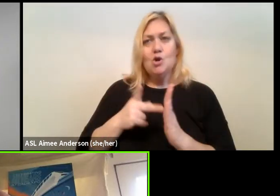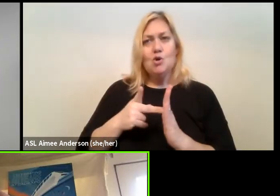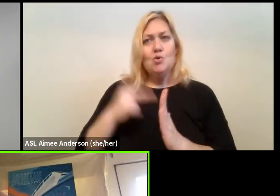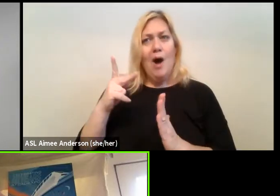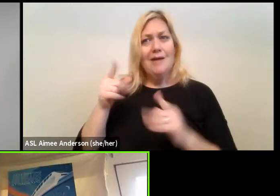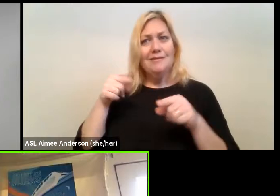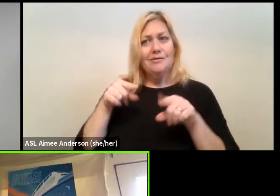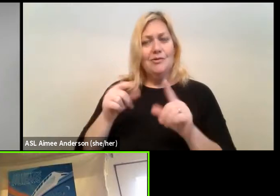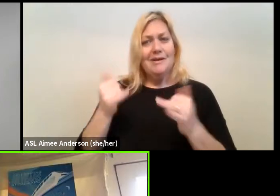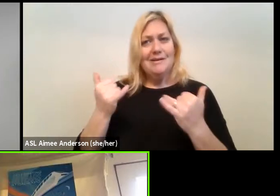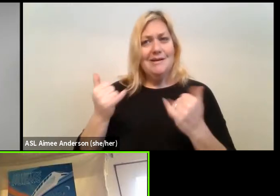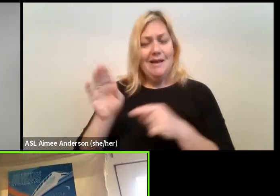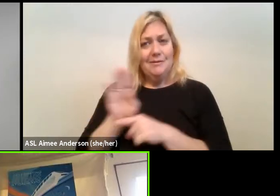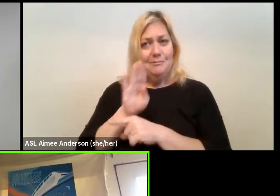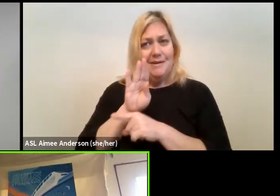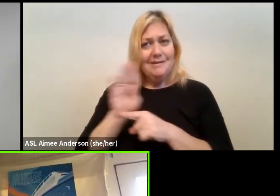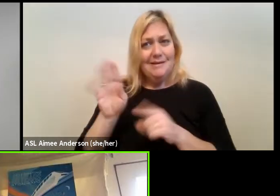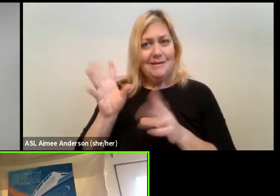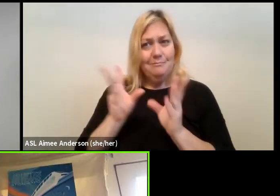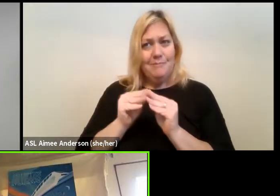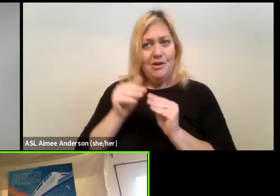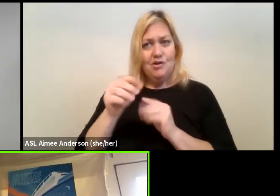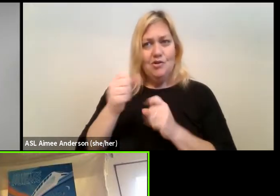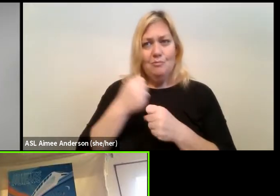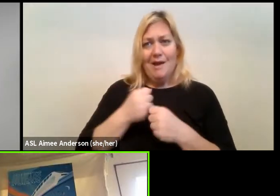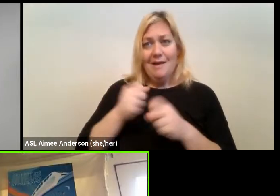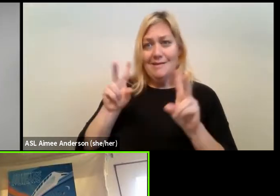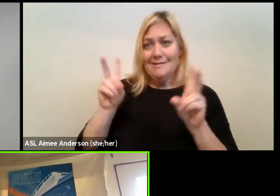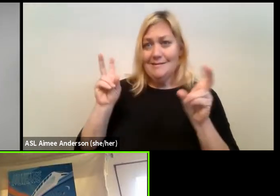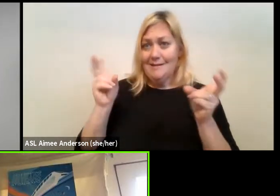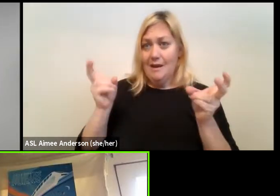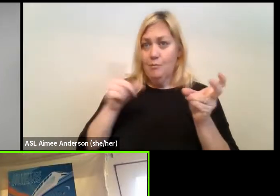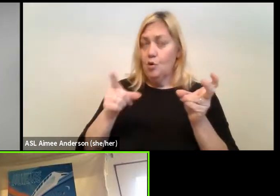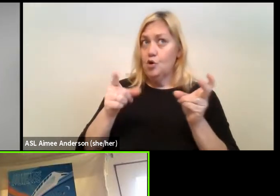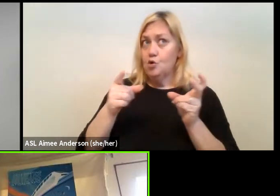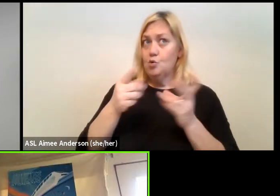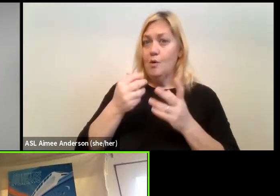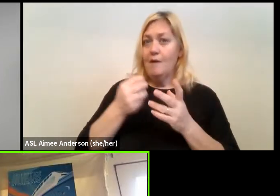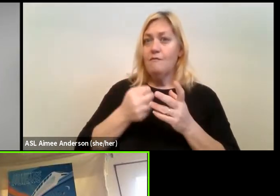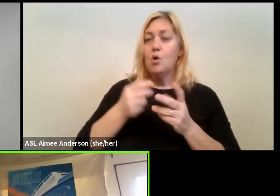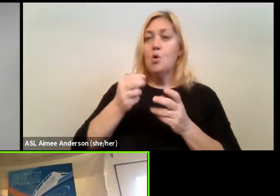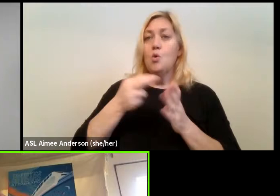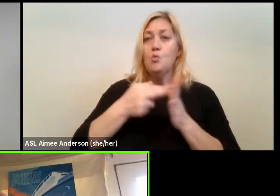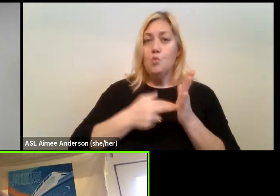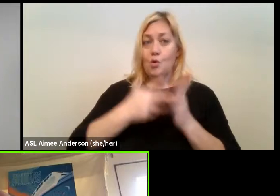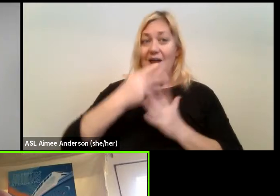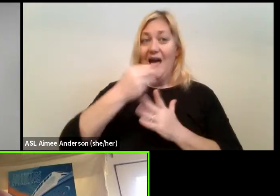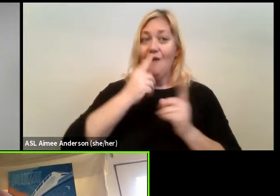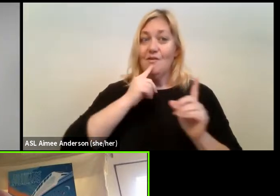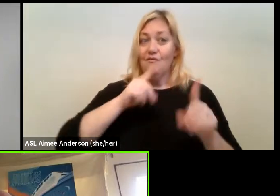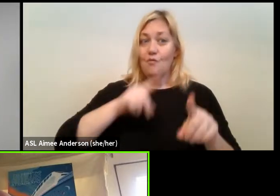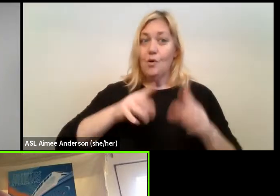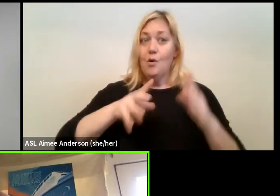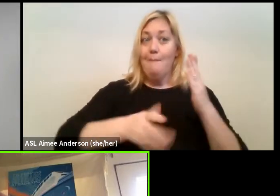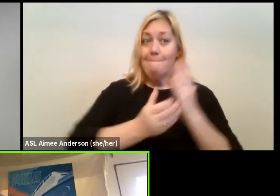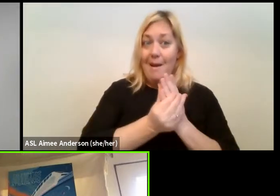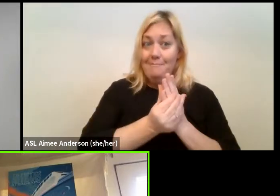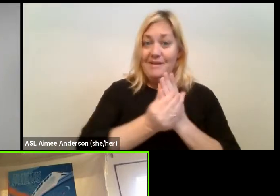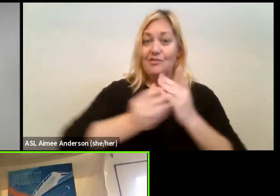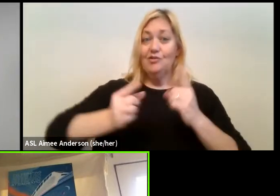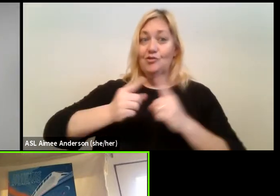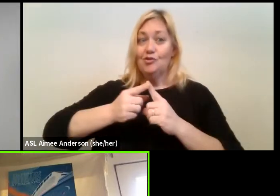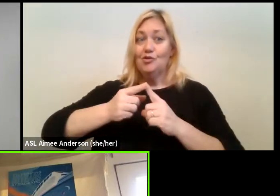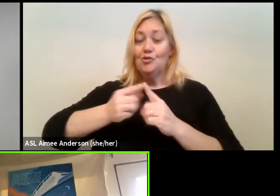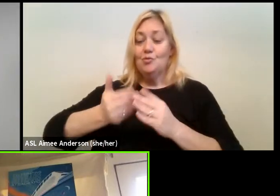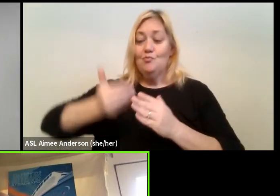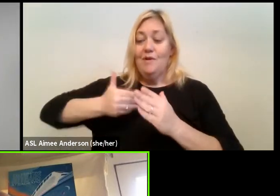during today's business, you've made the statement or you've ruled out of order amendments to amendments.